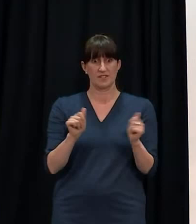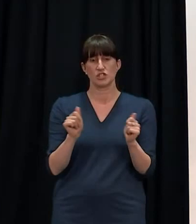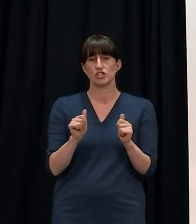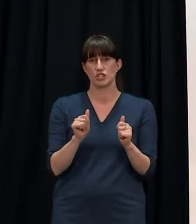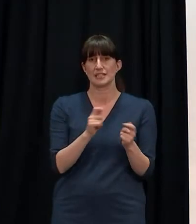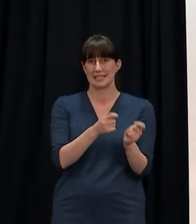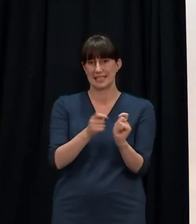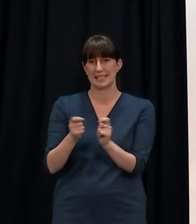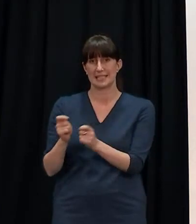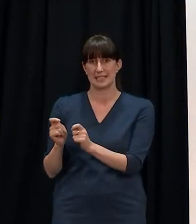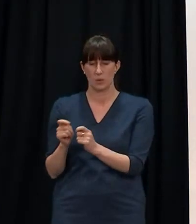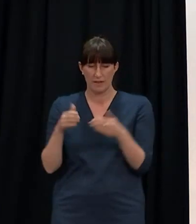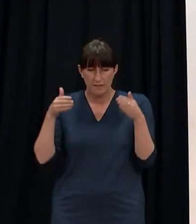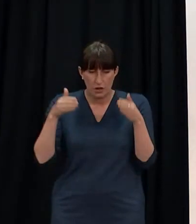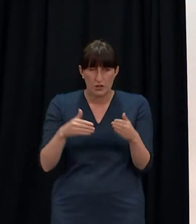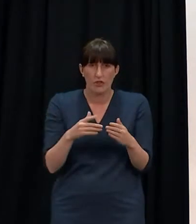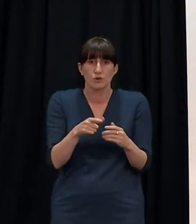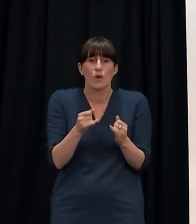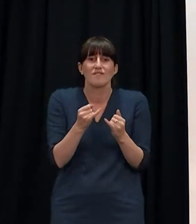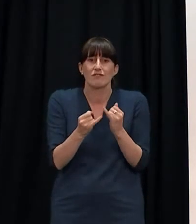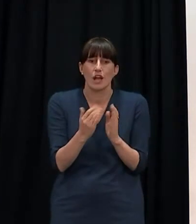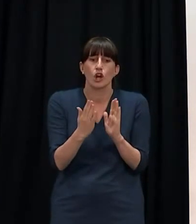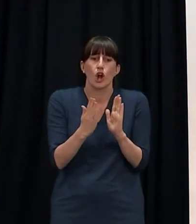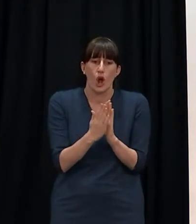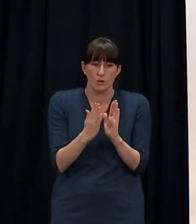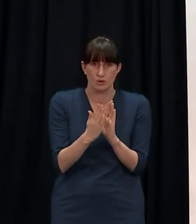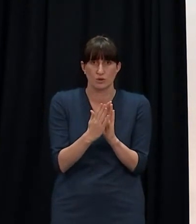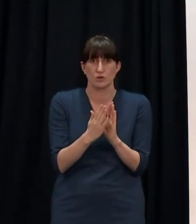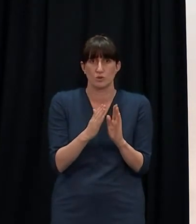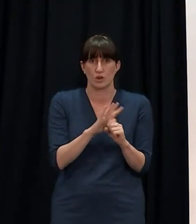close contacts. Yesterday there were